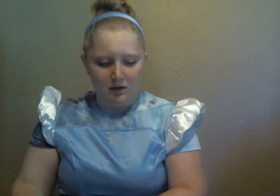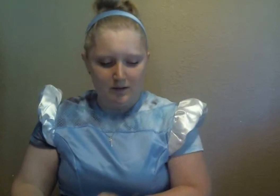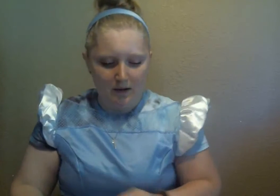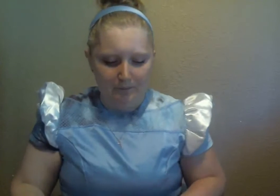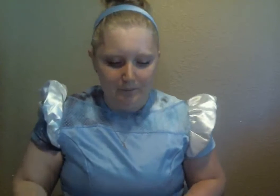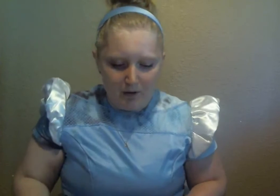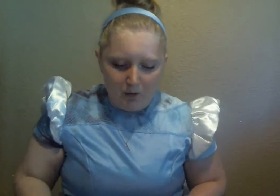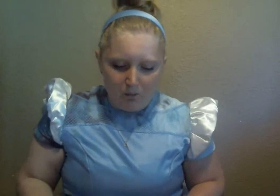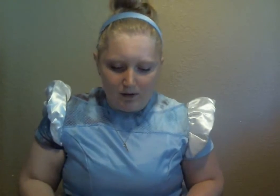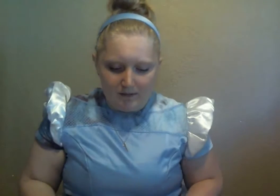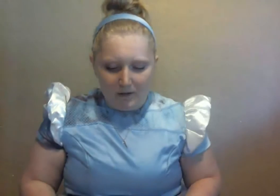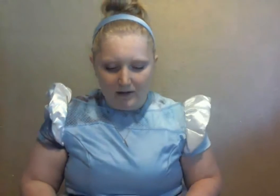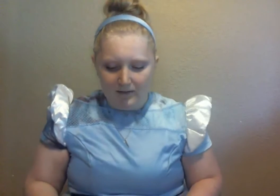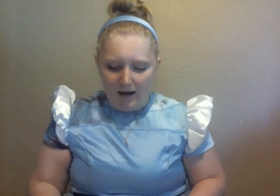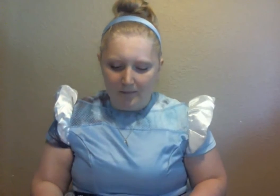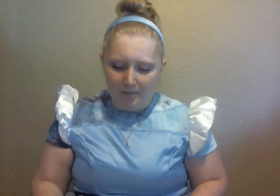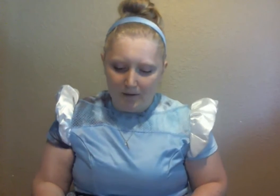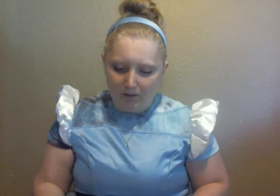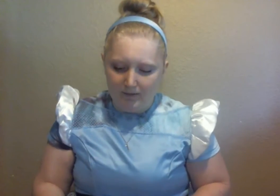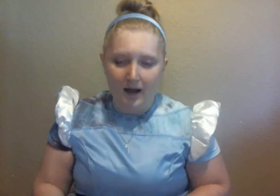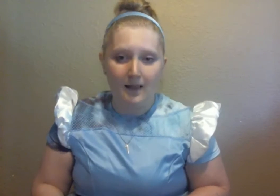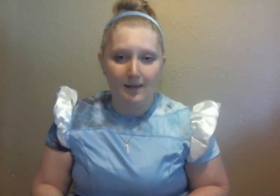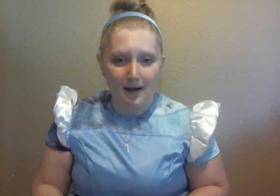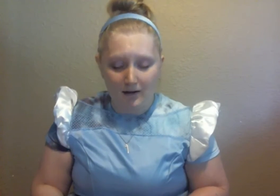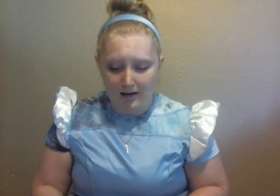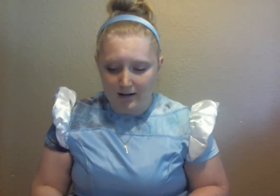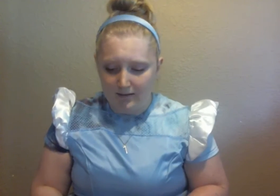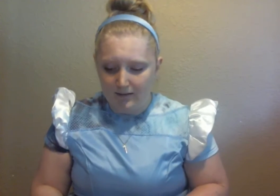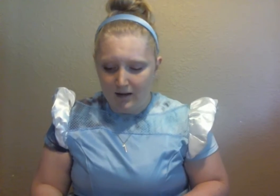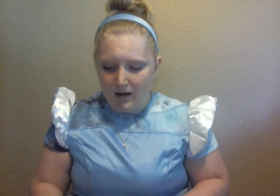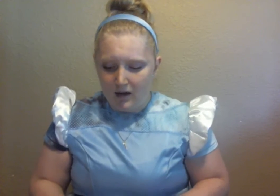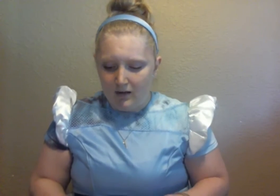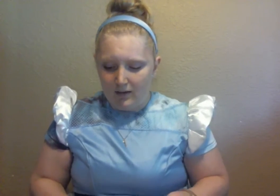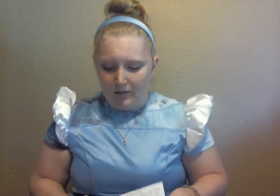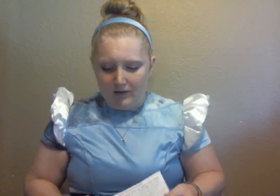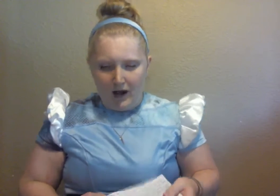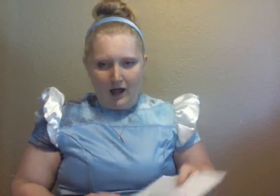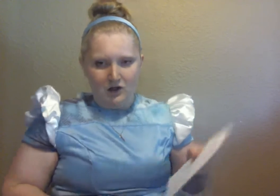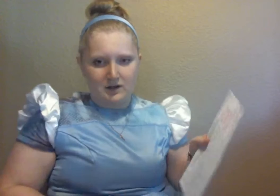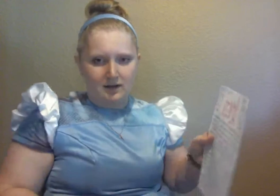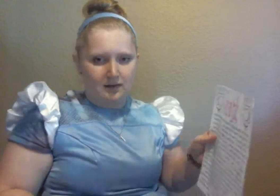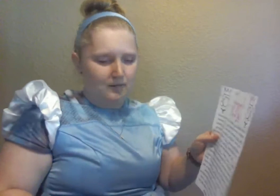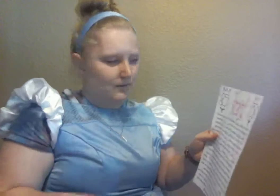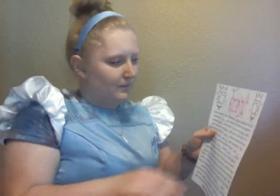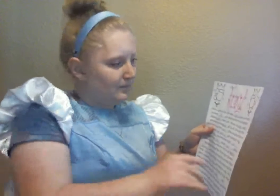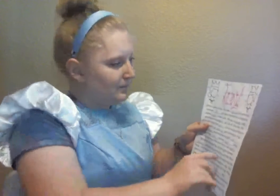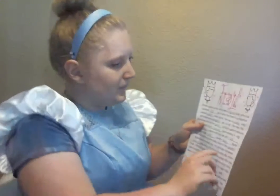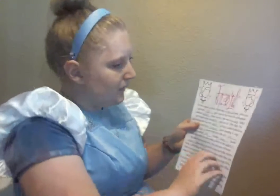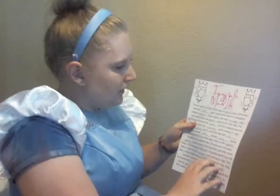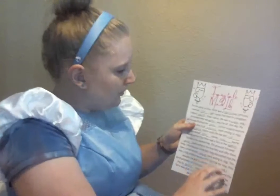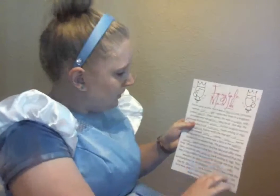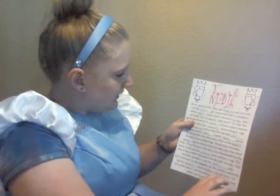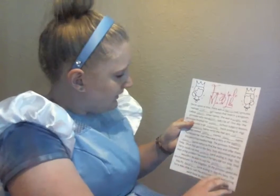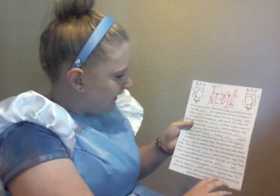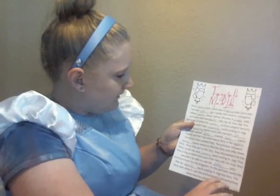So, once upon a time, there was a hilarious, that was our adjective, princess